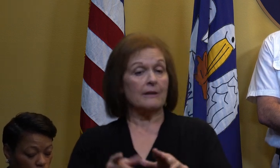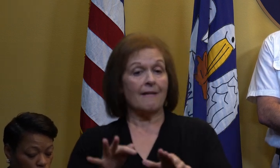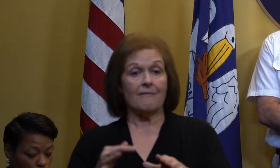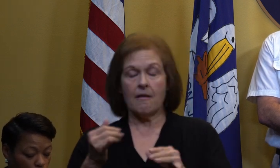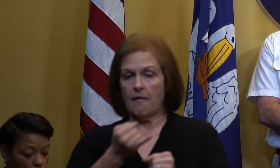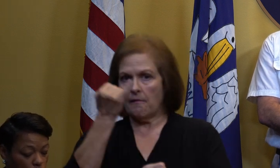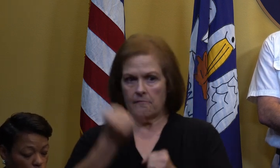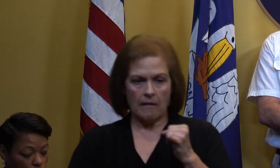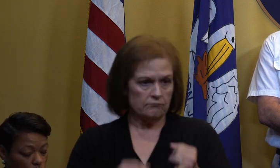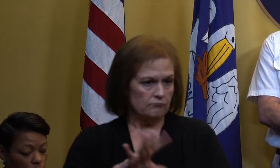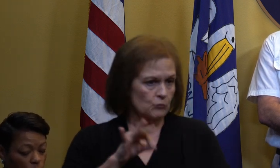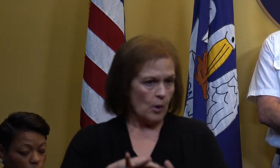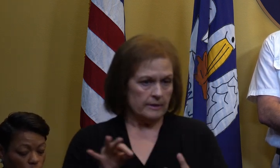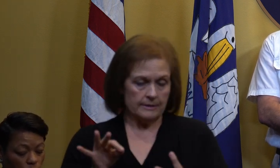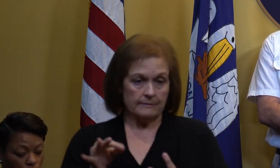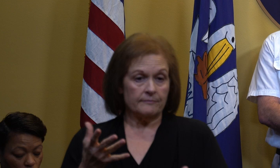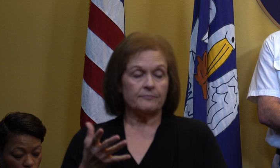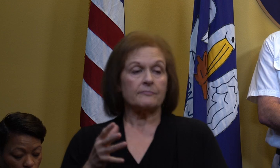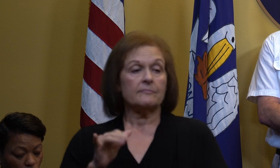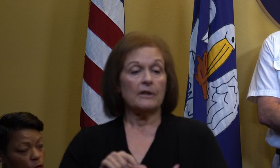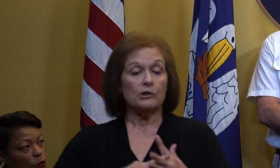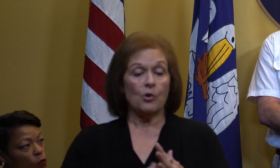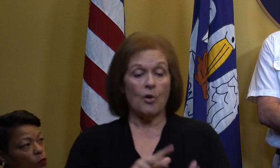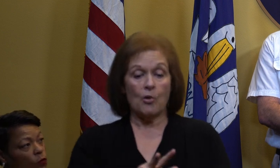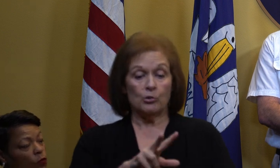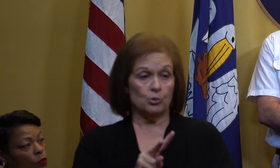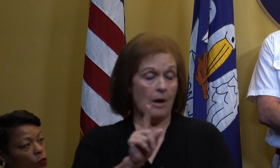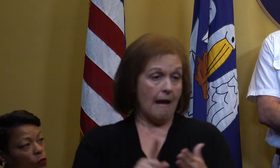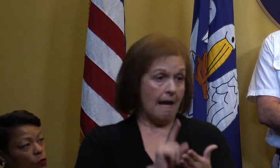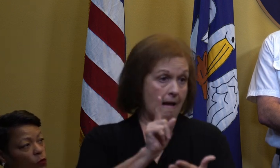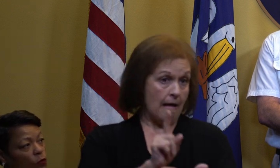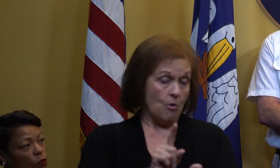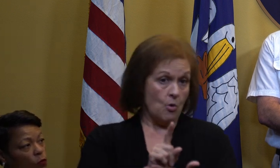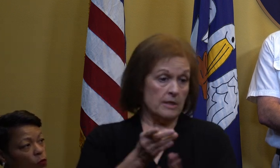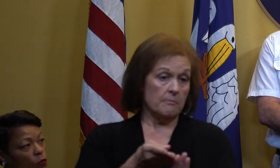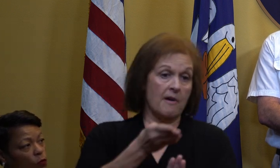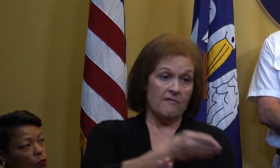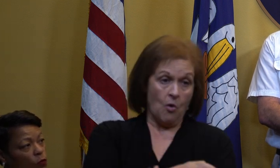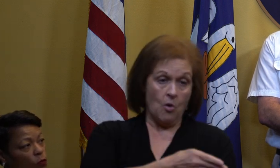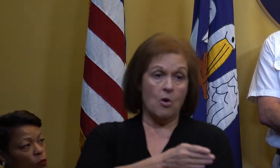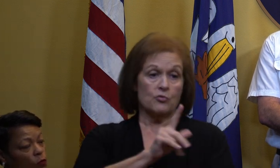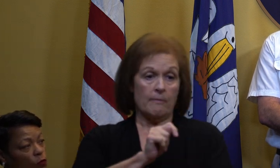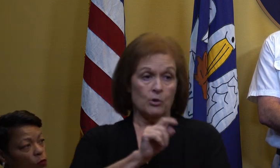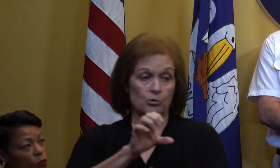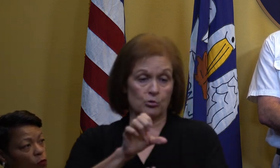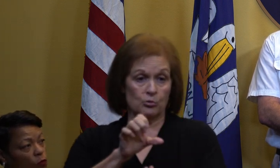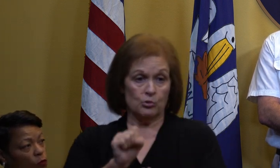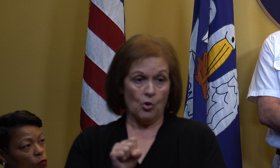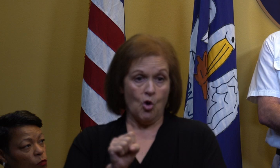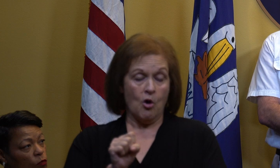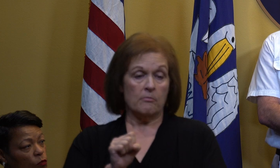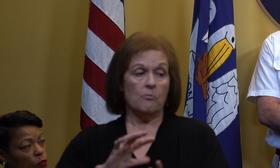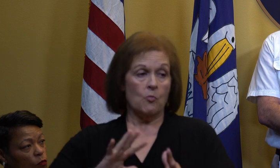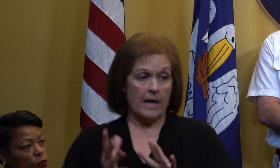It's a phase evacuation starting at 32 hours prior to the tropical storm